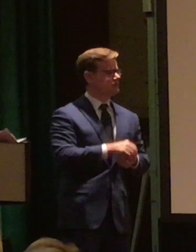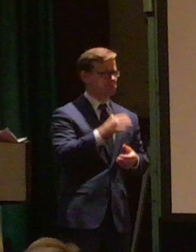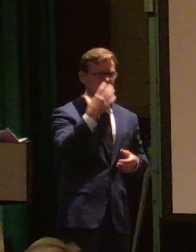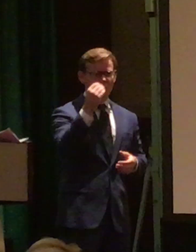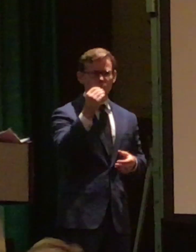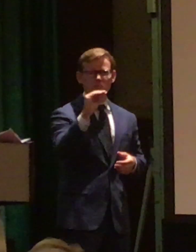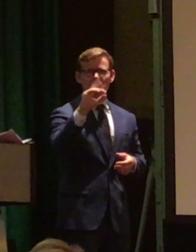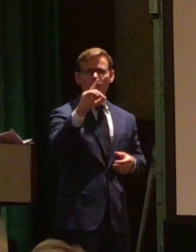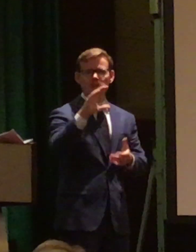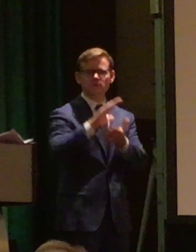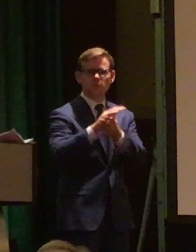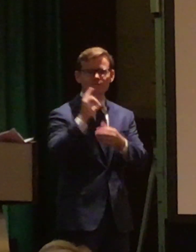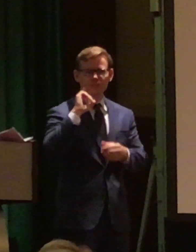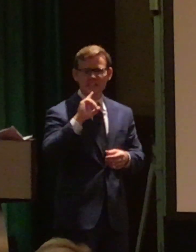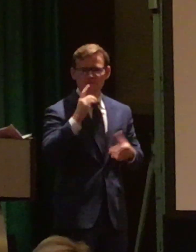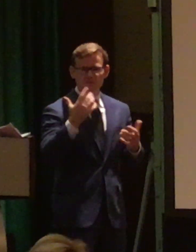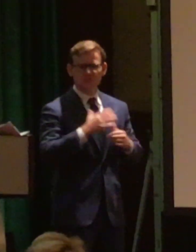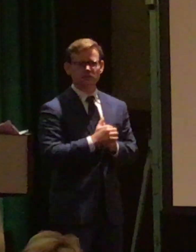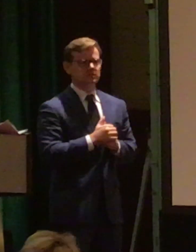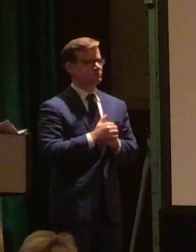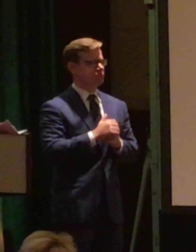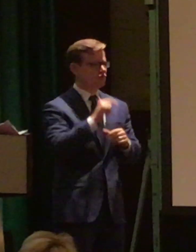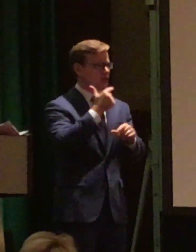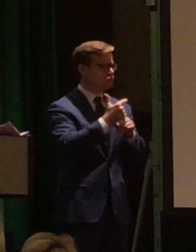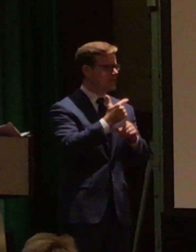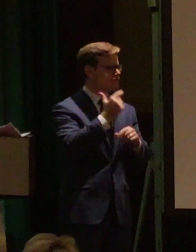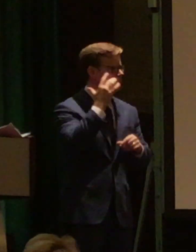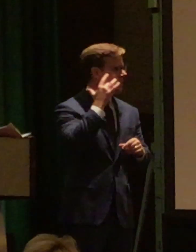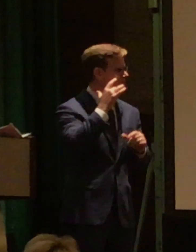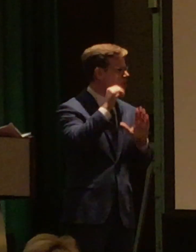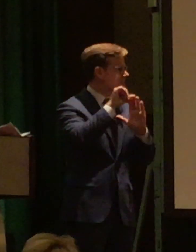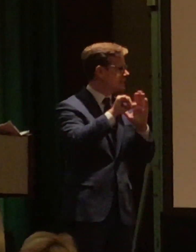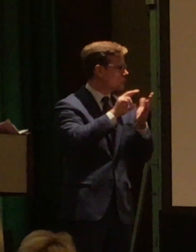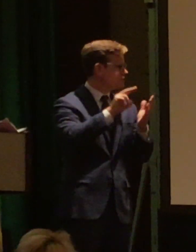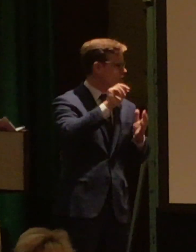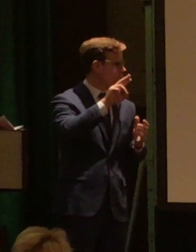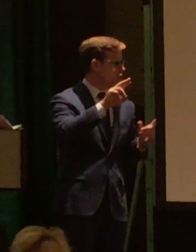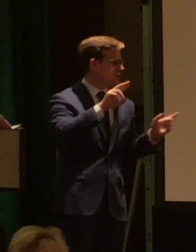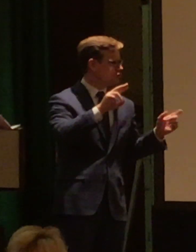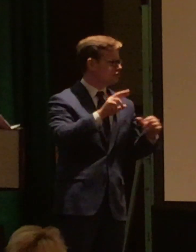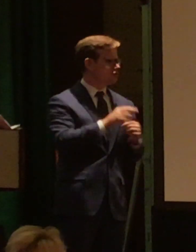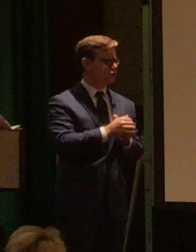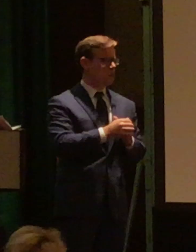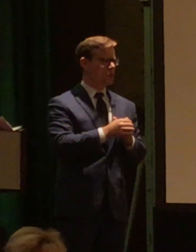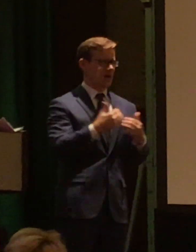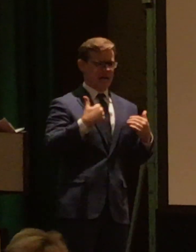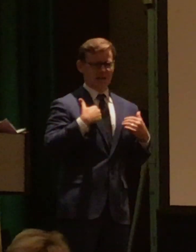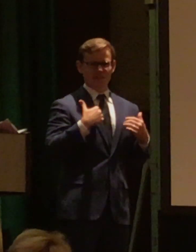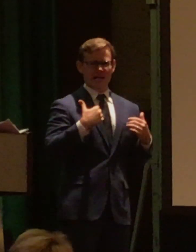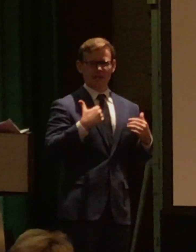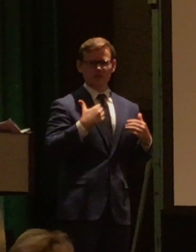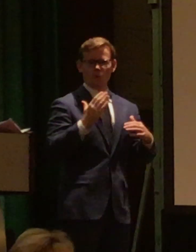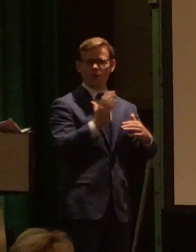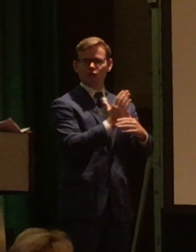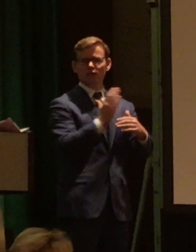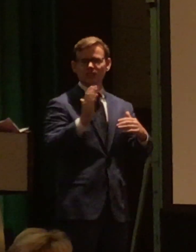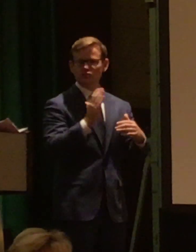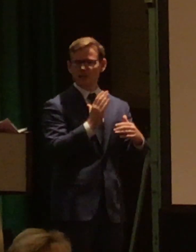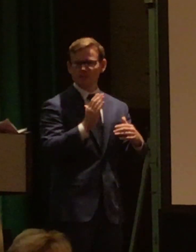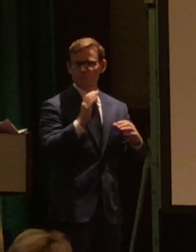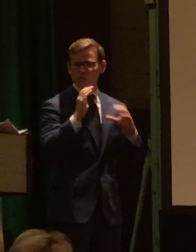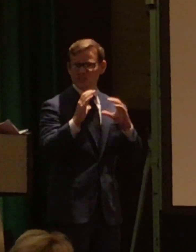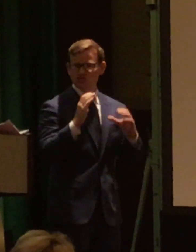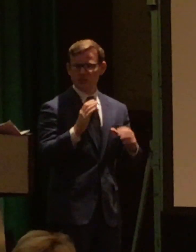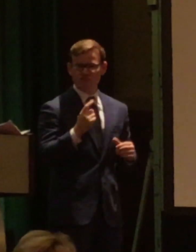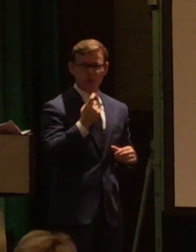which is an oral school in Massachusetts. And then I went to a school for the deaf. And then I graduated from California State University of